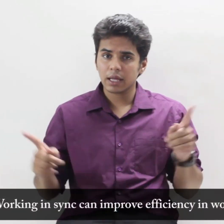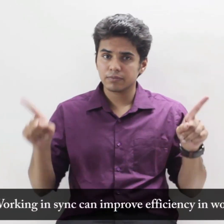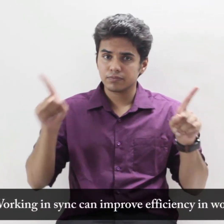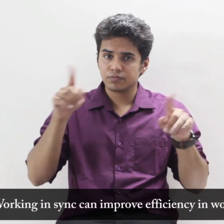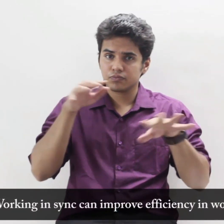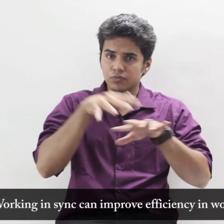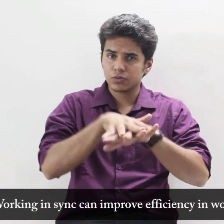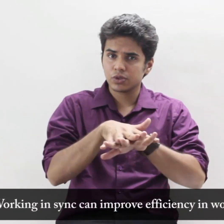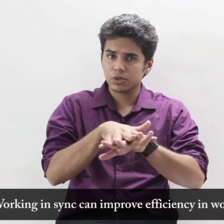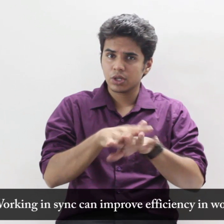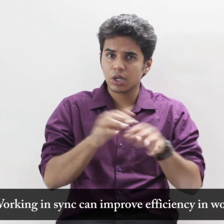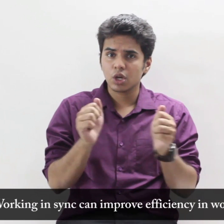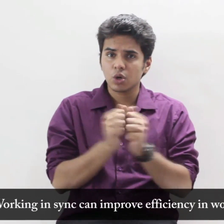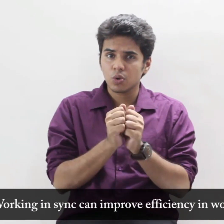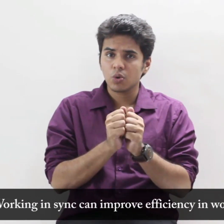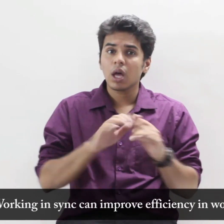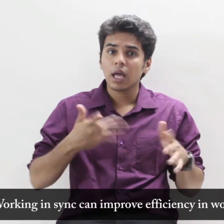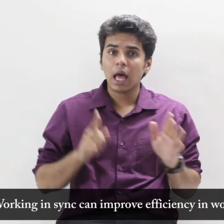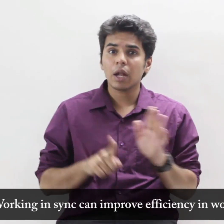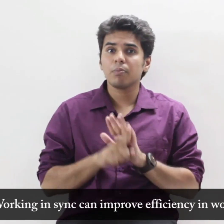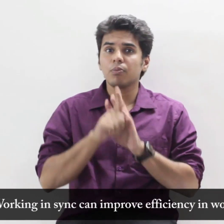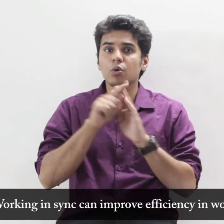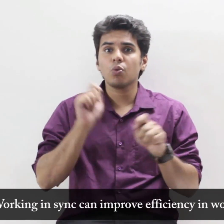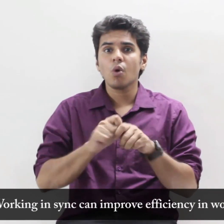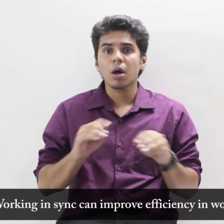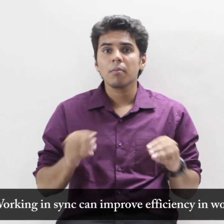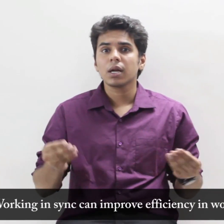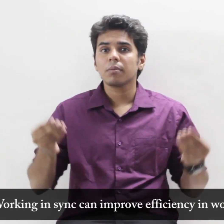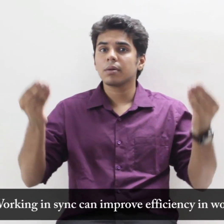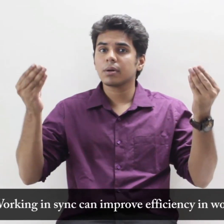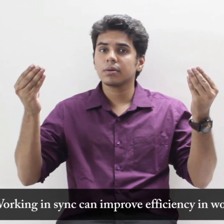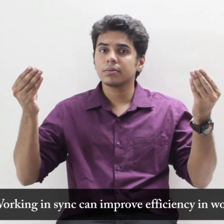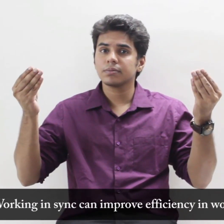Working in sync can improve efficiency in work.